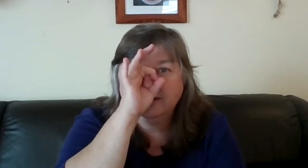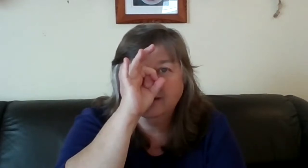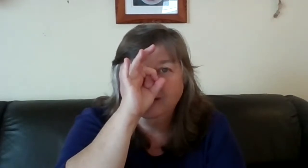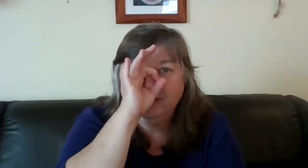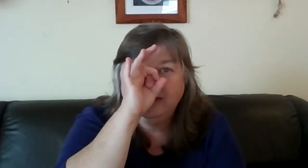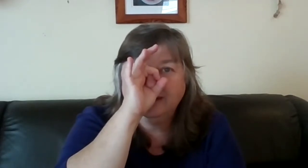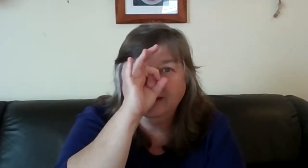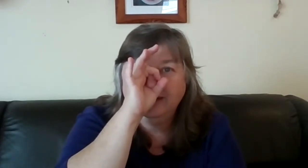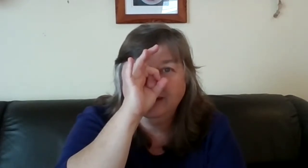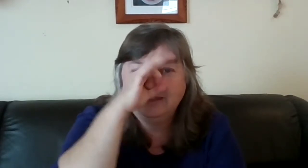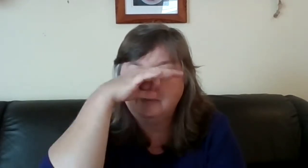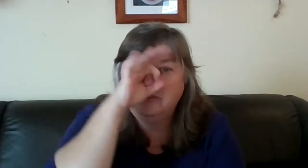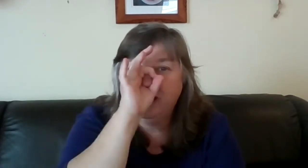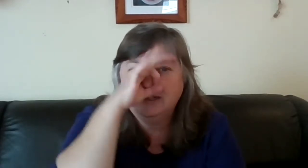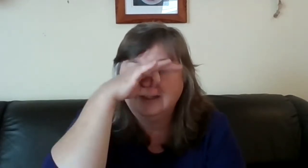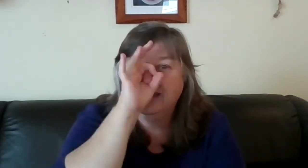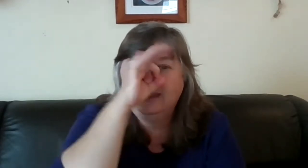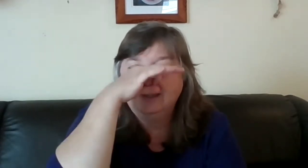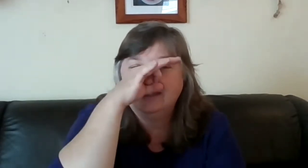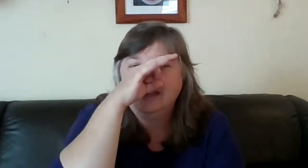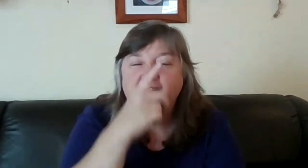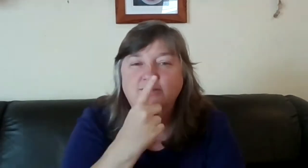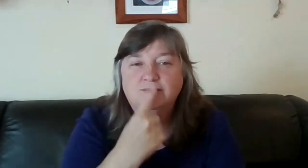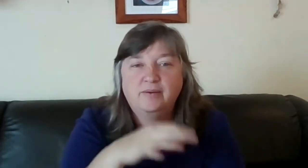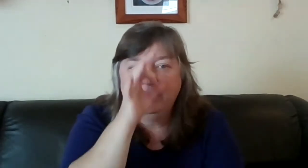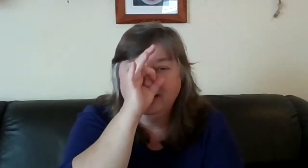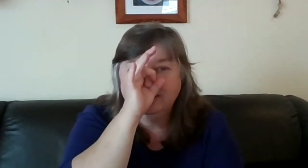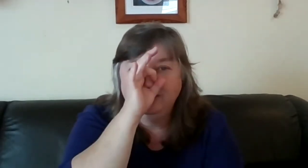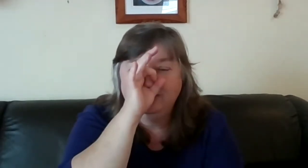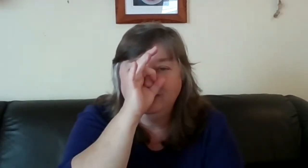fox, basically, except fox is like this and strawberry doesn't move.